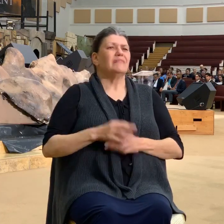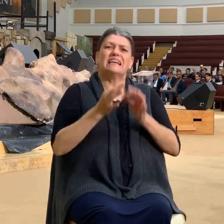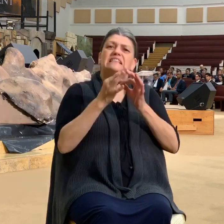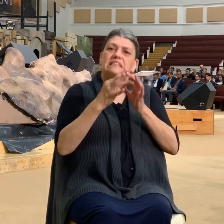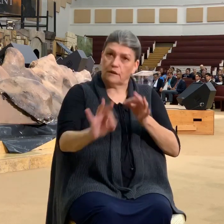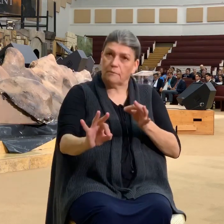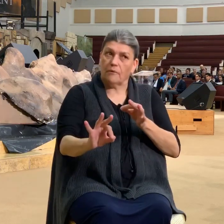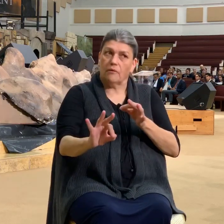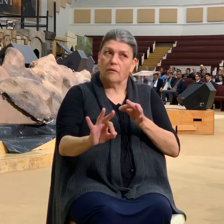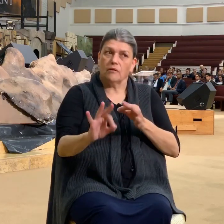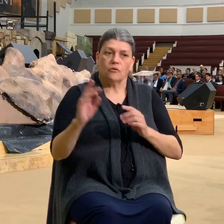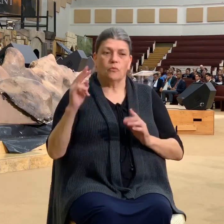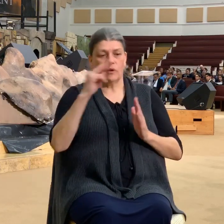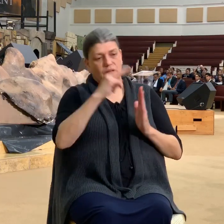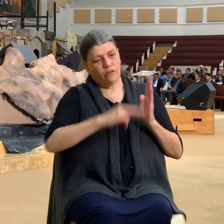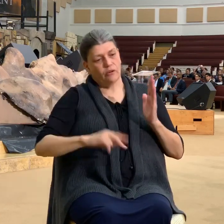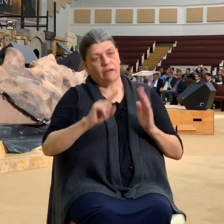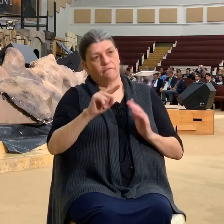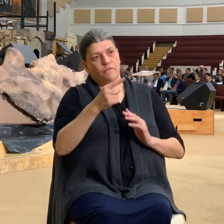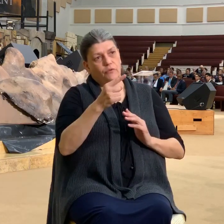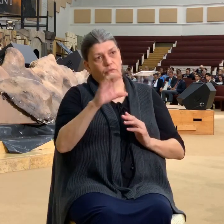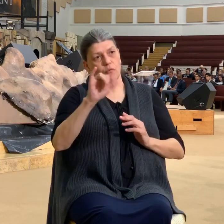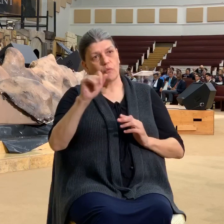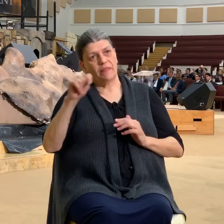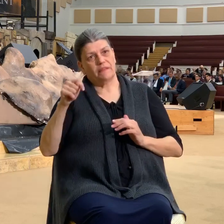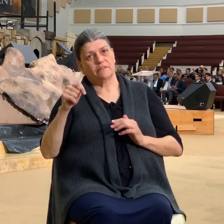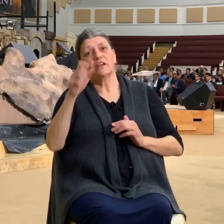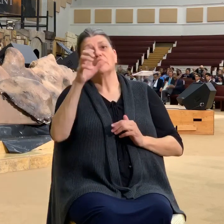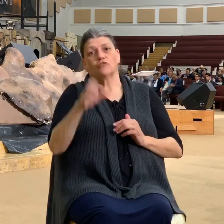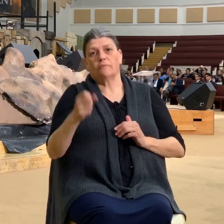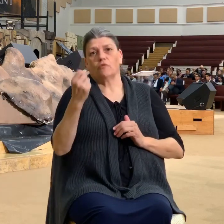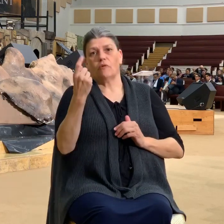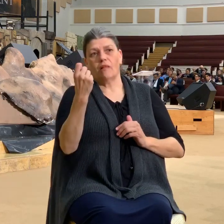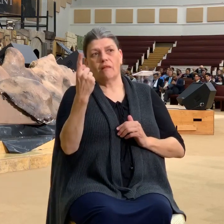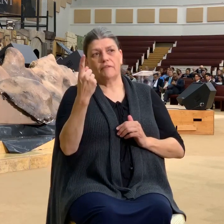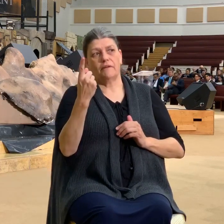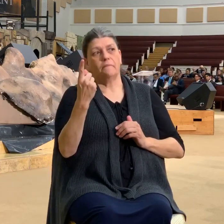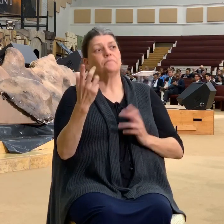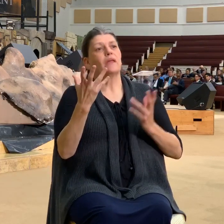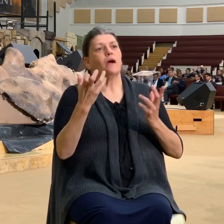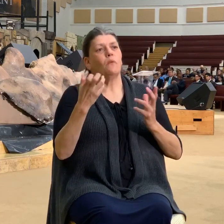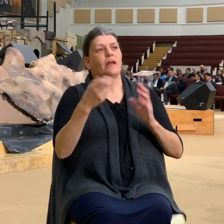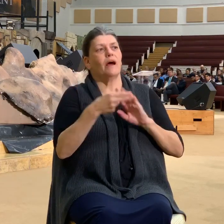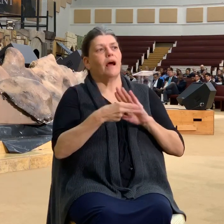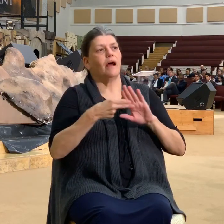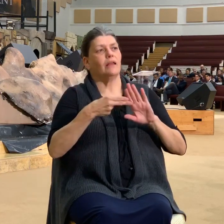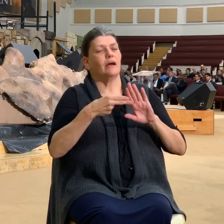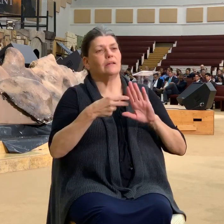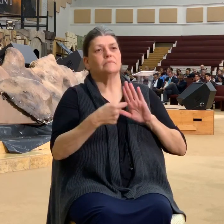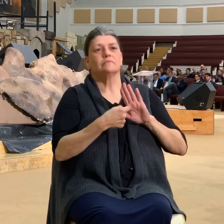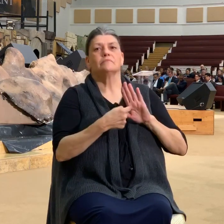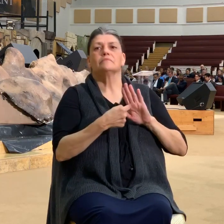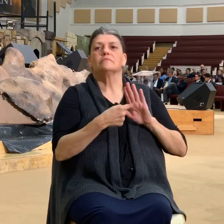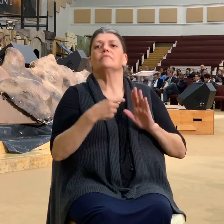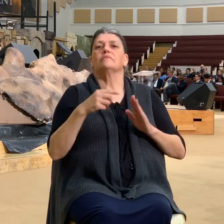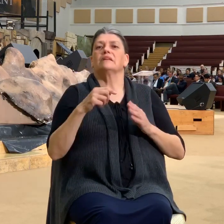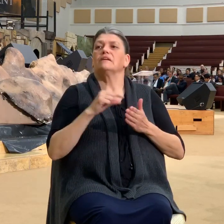simple. When you look at 1 Corinthians chapter 11, one of the things that I want to highlight is verse number